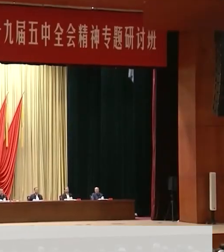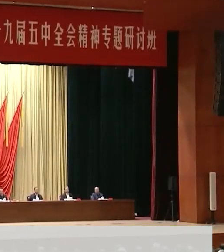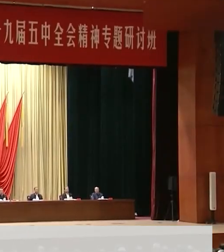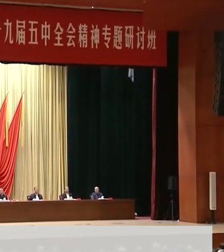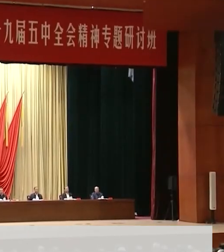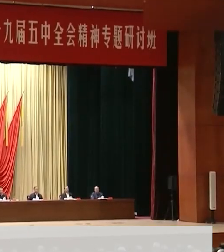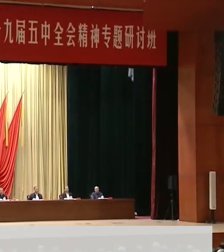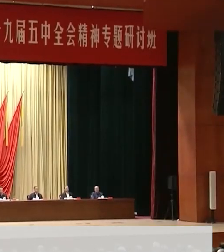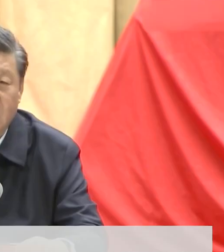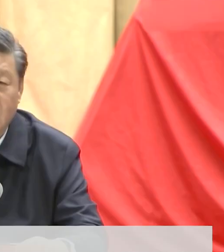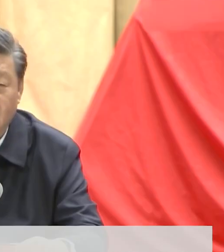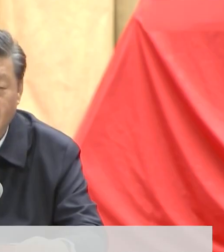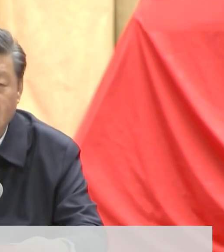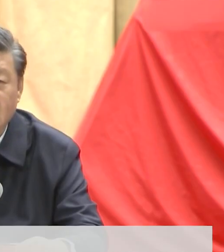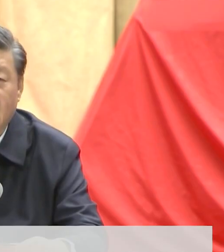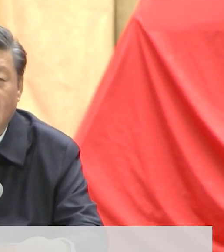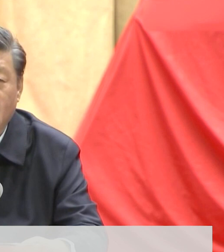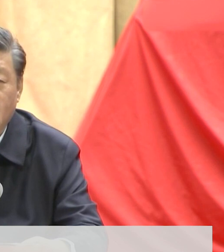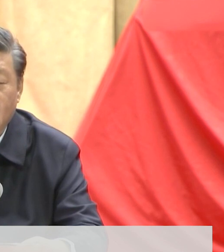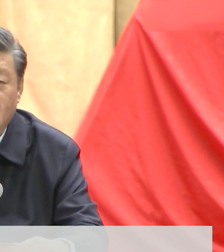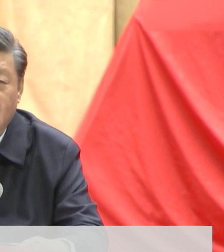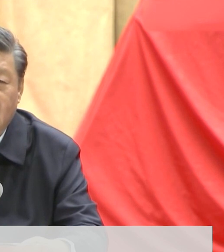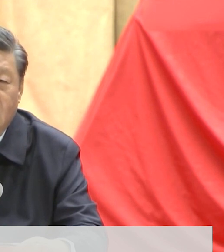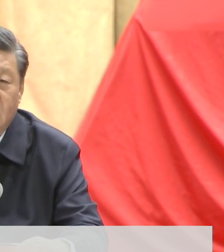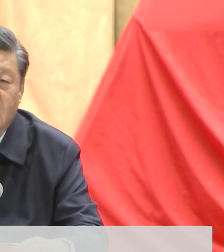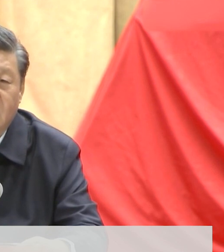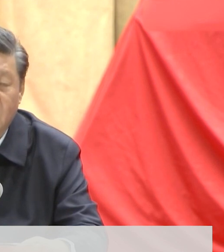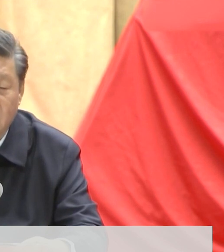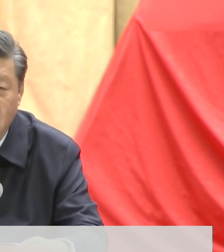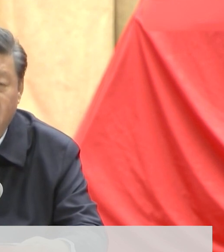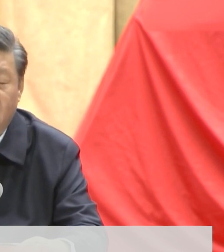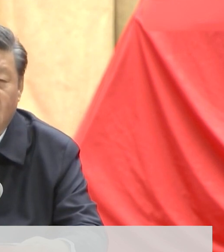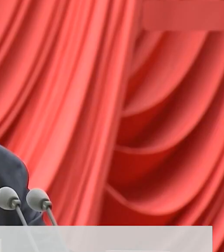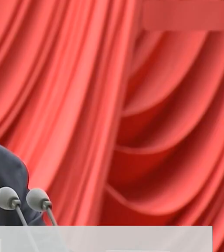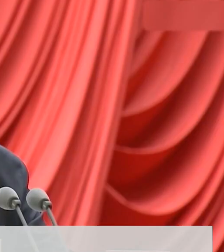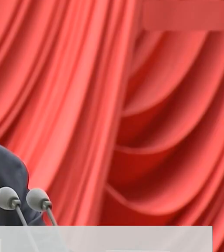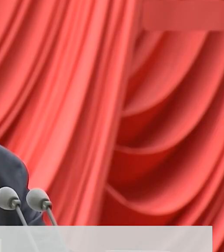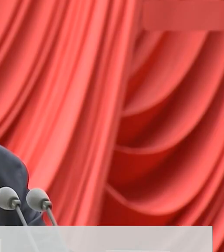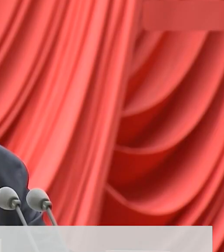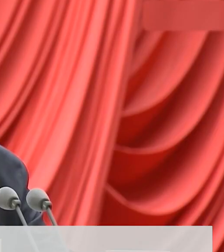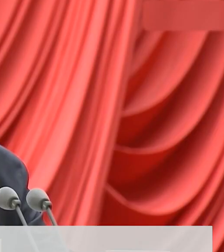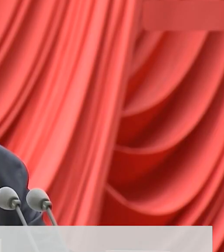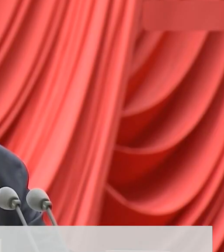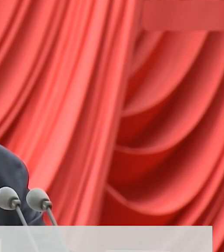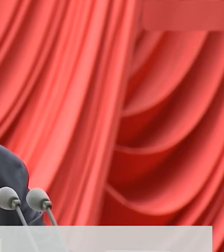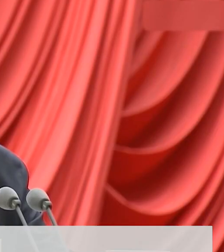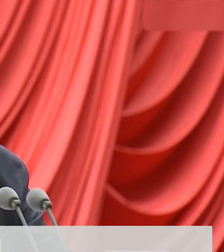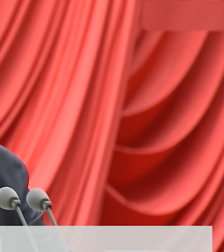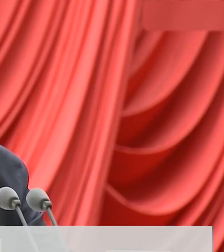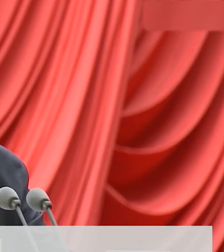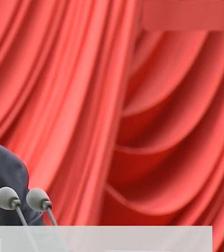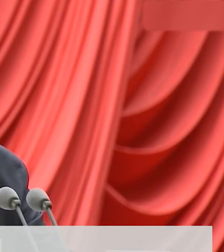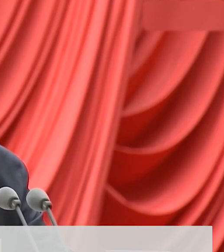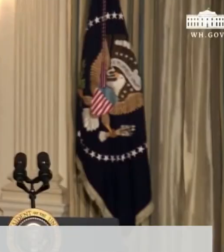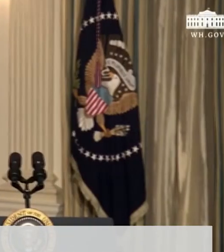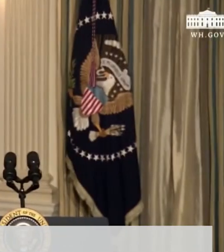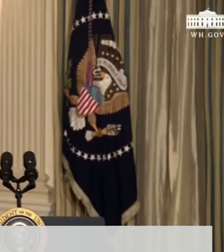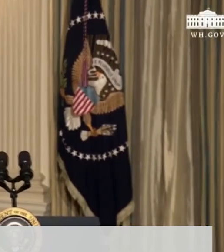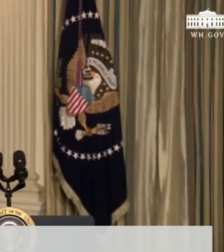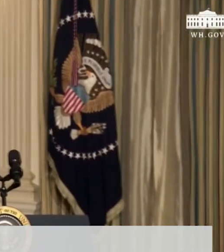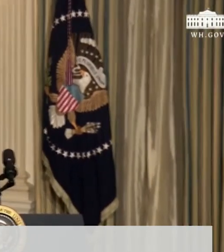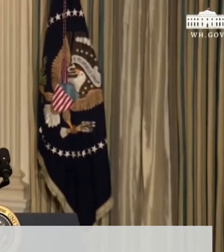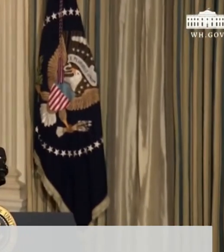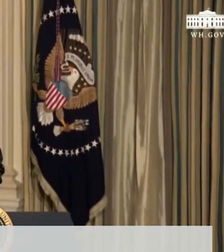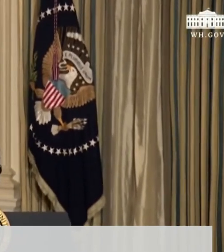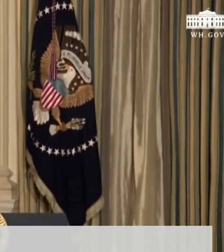China under the Biden administration over many issues, including trade and human rights, there could be still room for cooperation on many other